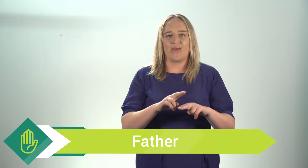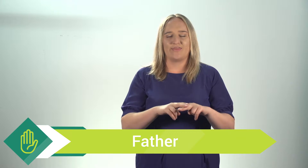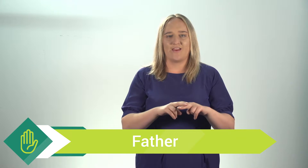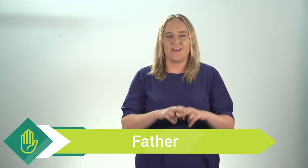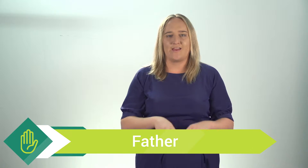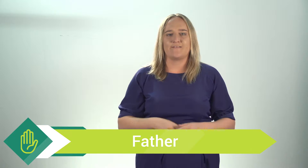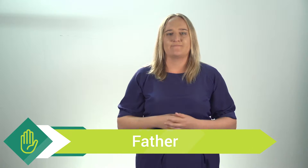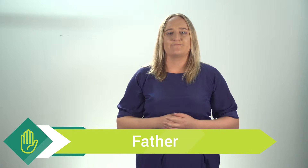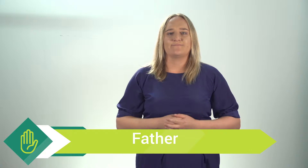Father.